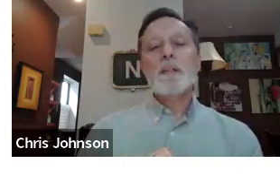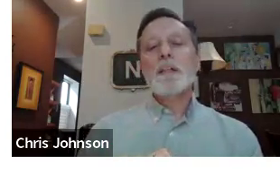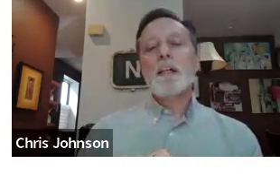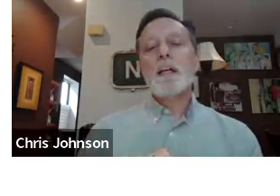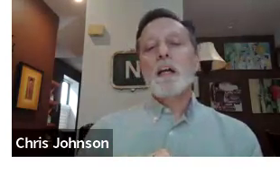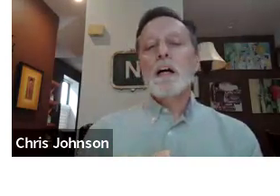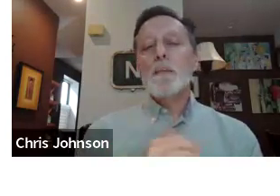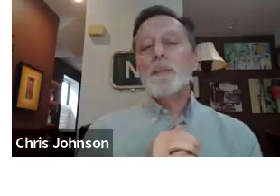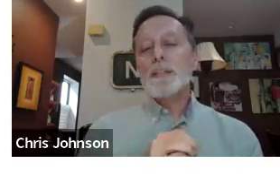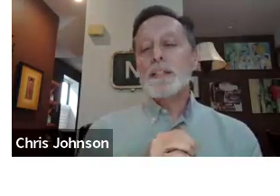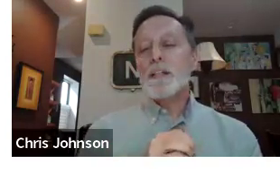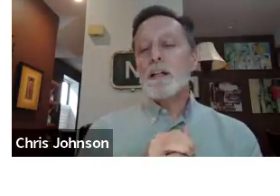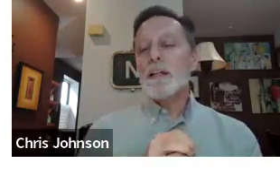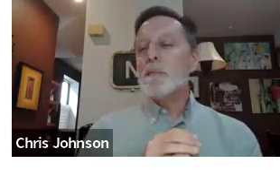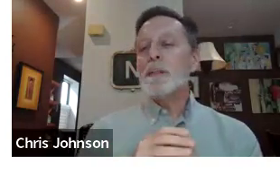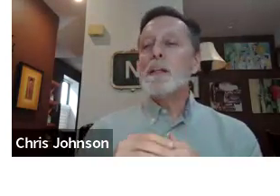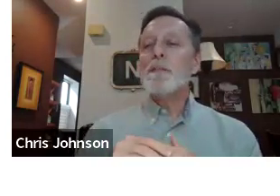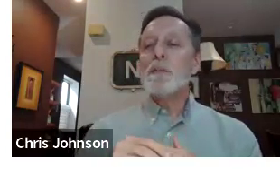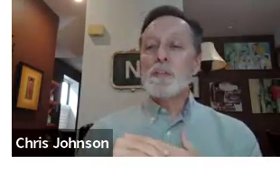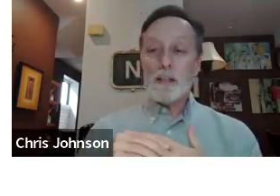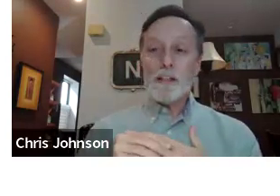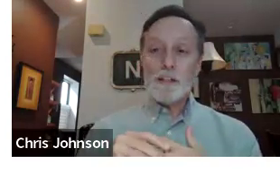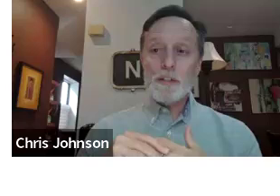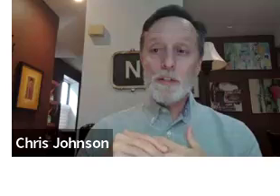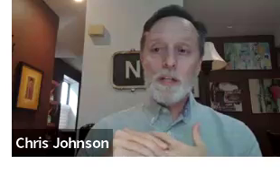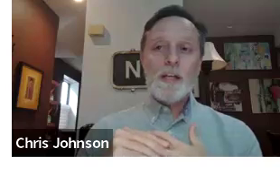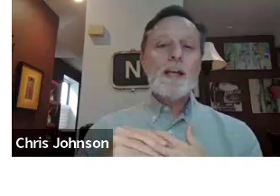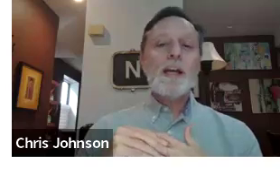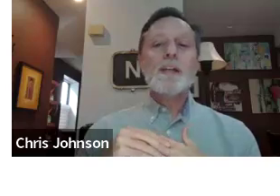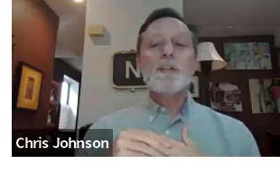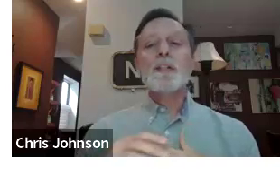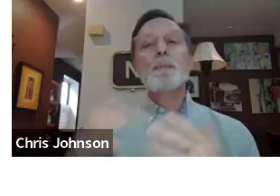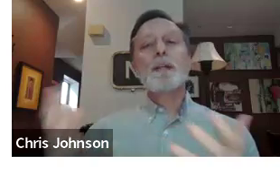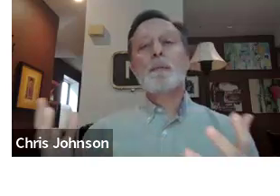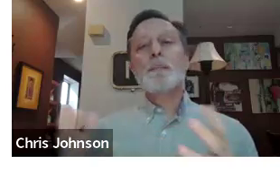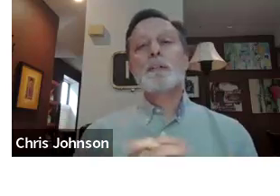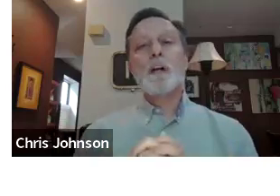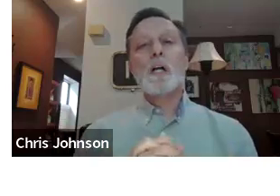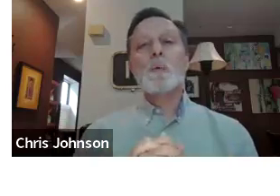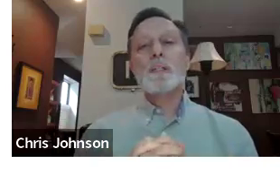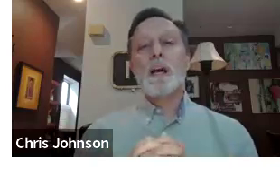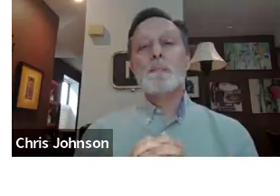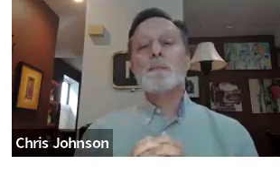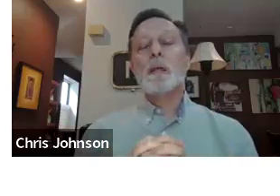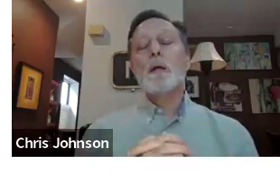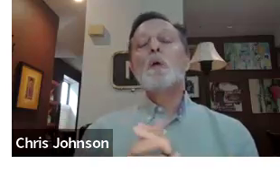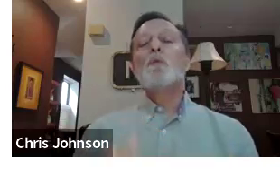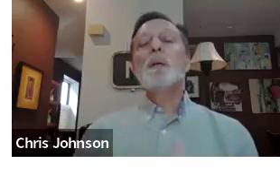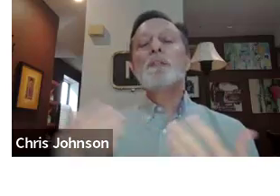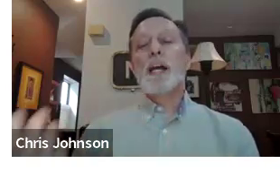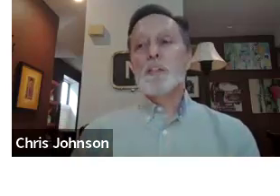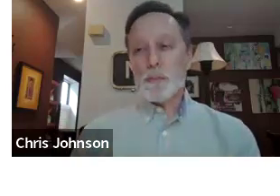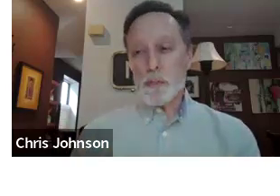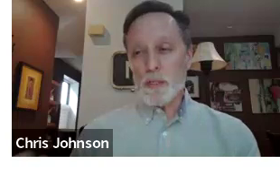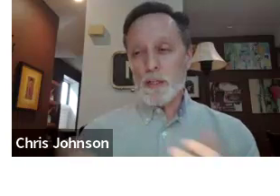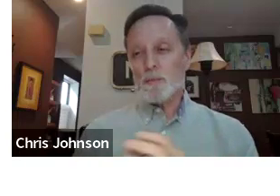Liquor liability. This is liability if you're selling liquor. And something that people in the arts always ask me is like,